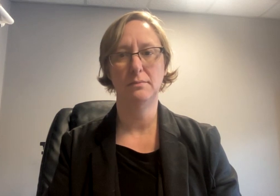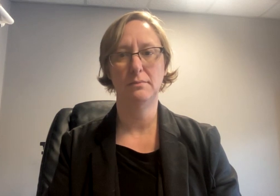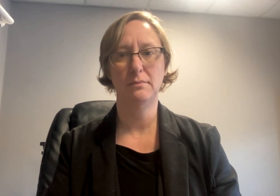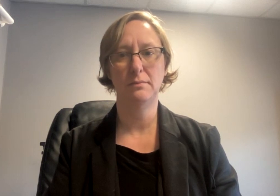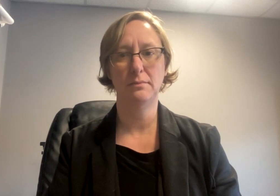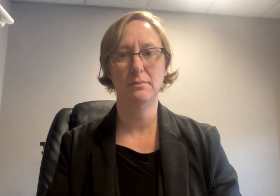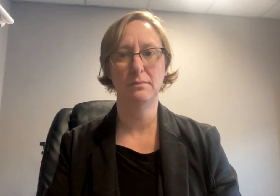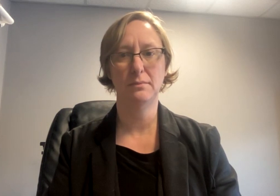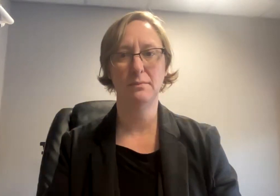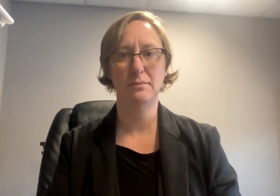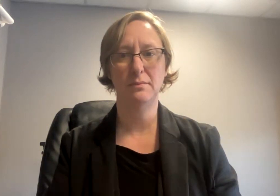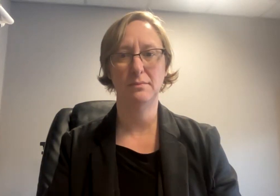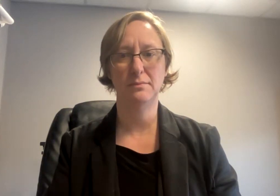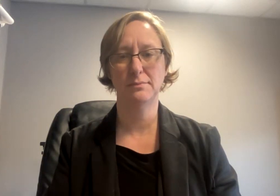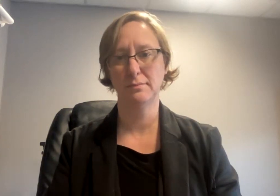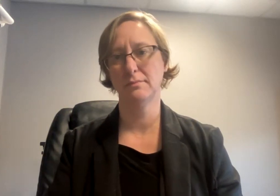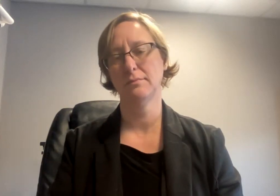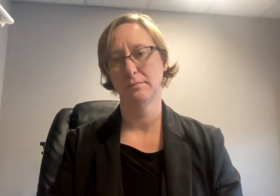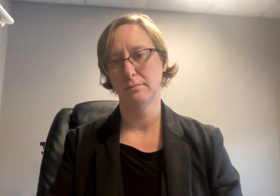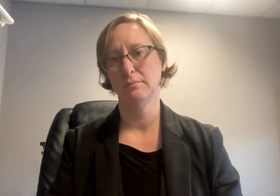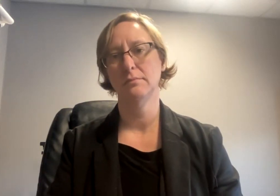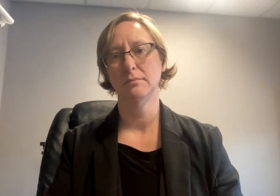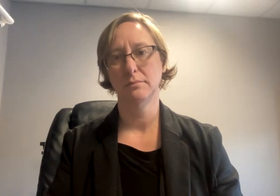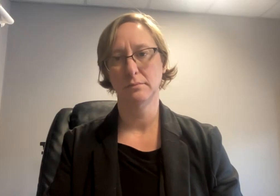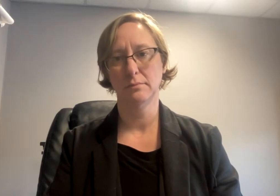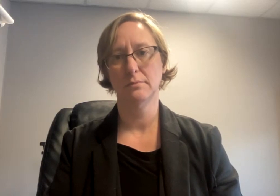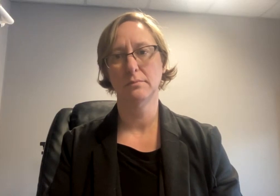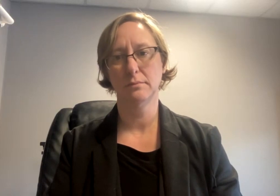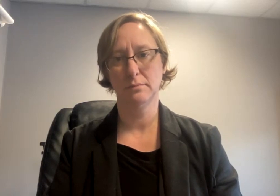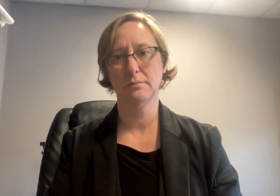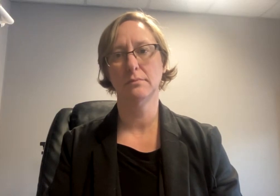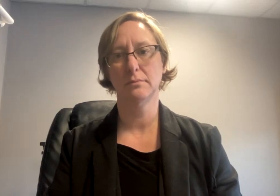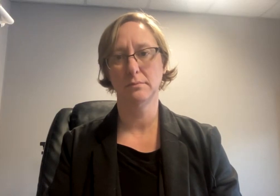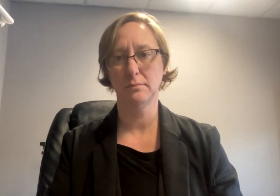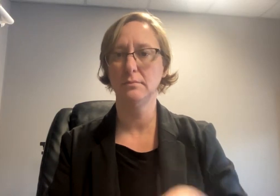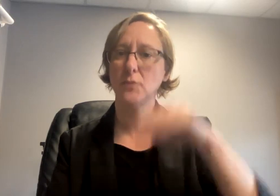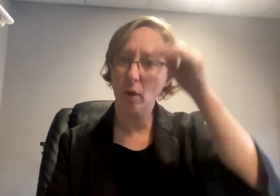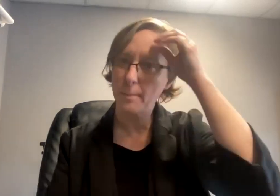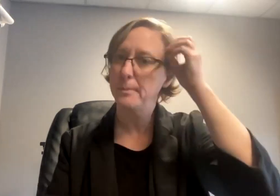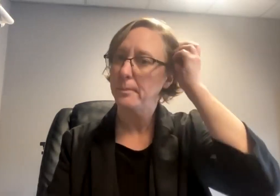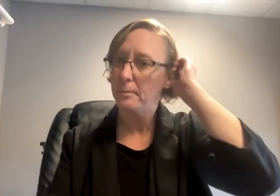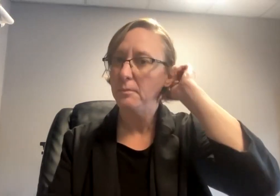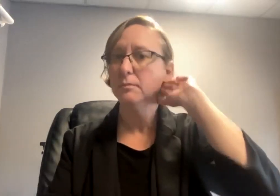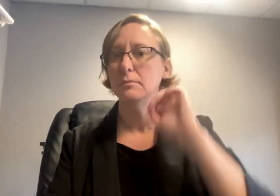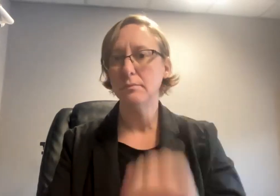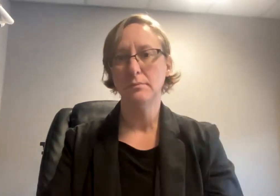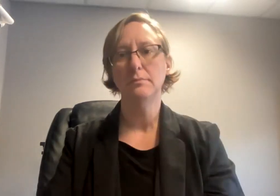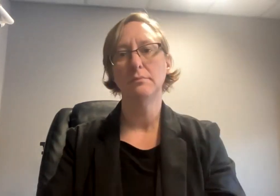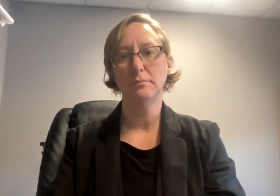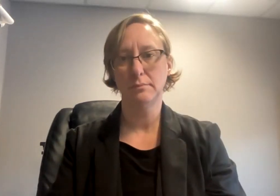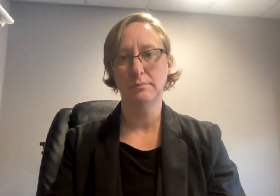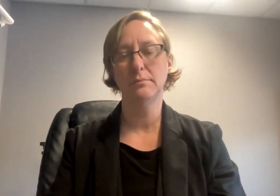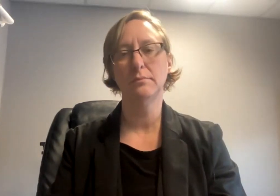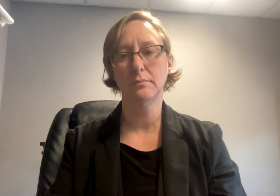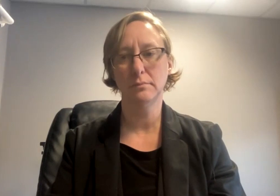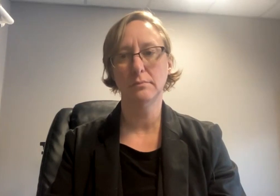as everyone else, as the interpreters as well. So they have to follow RIDs, procedures and